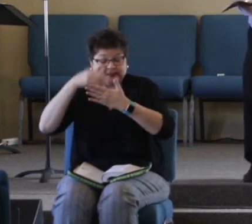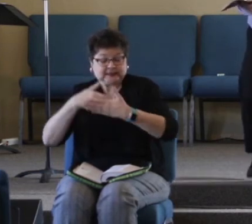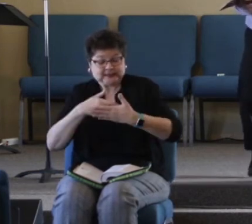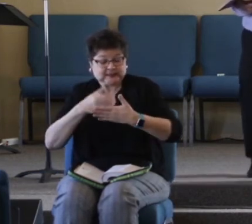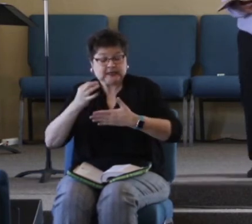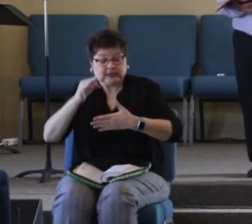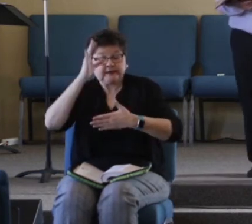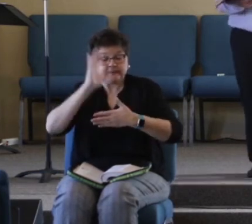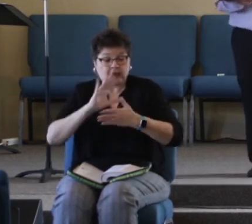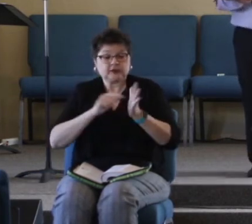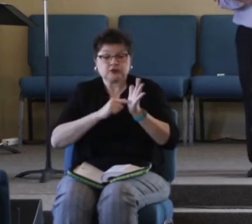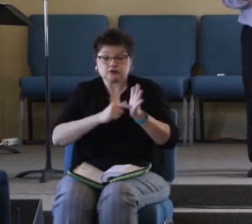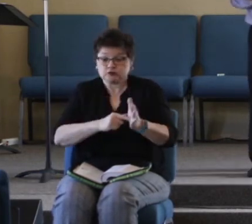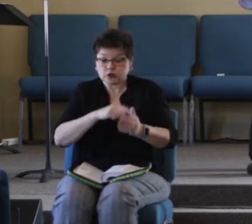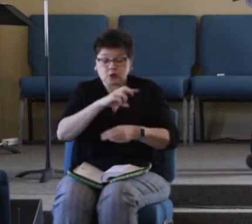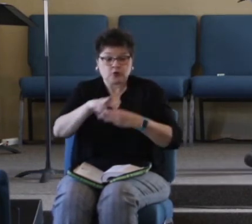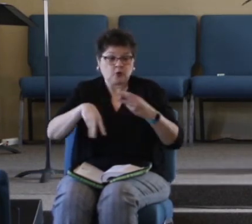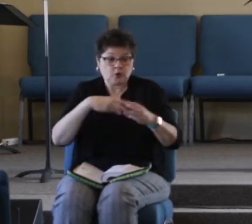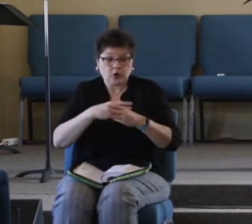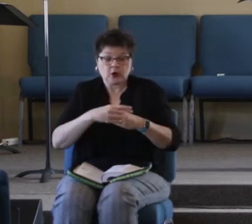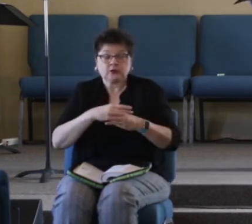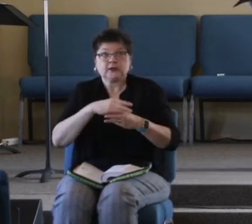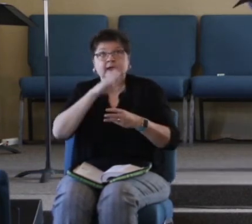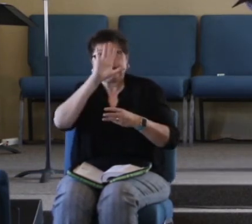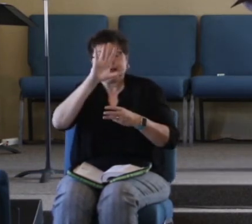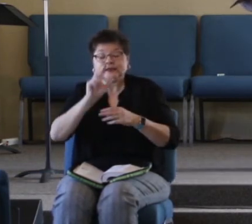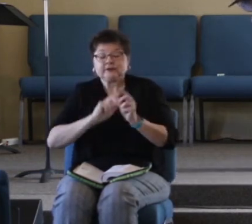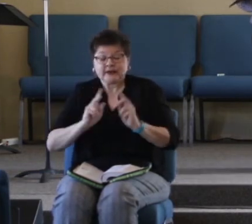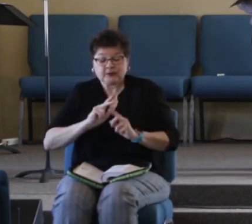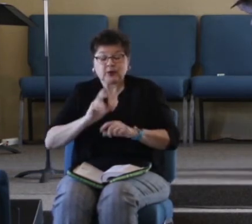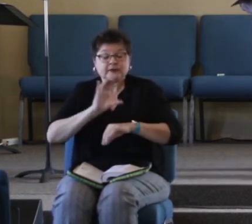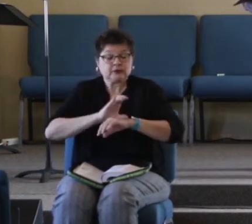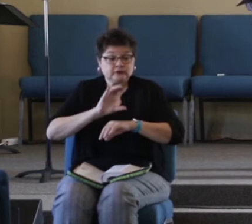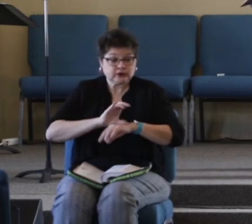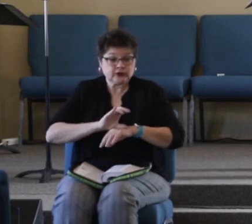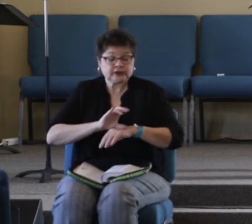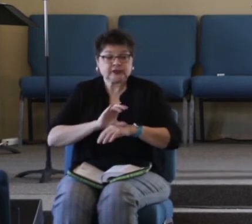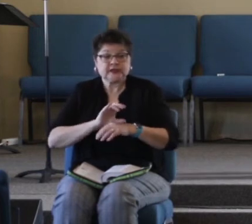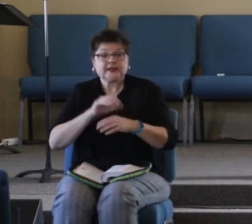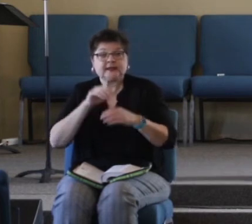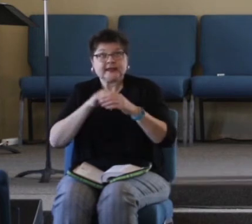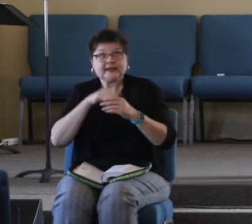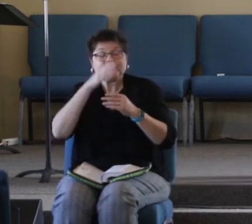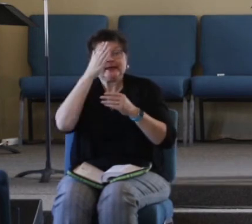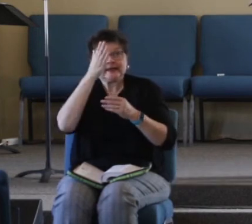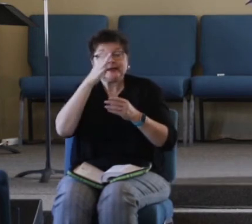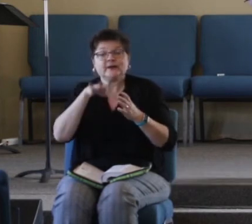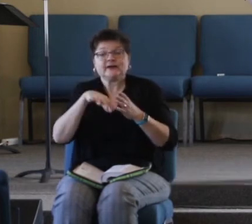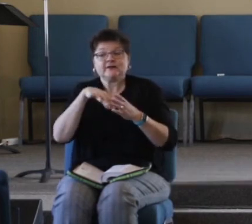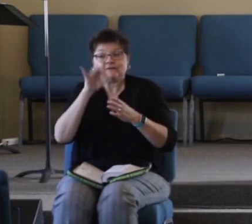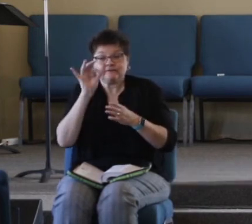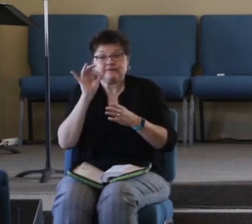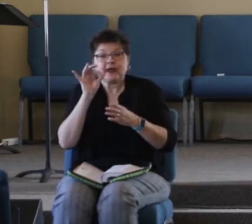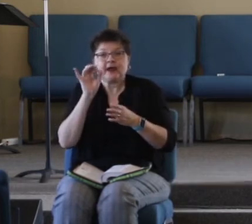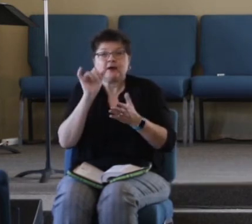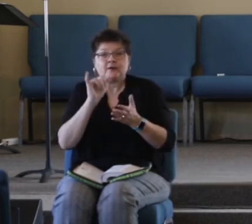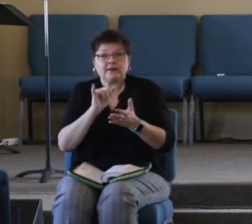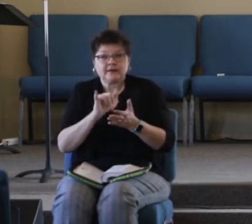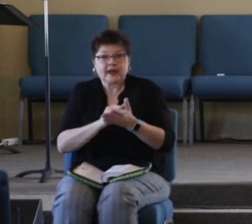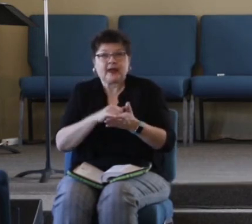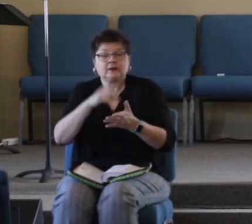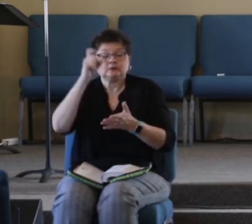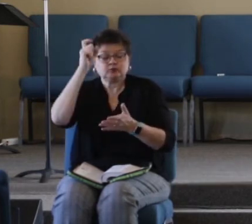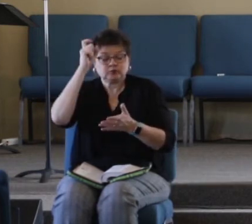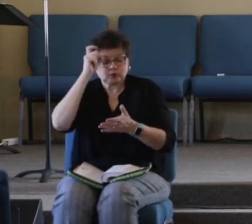show the world, to show his people, to show the church, that in him is found that